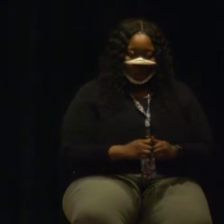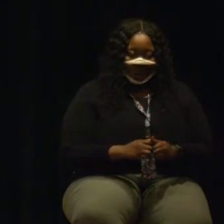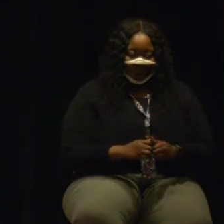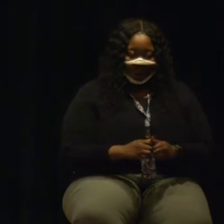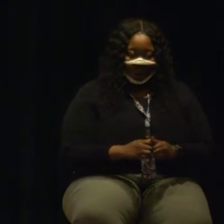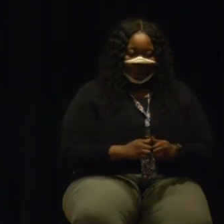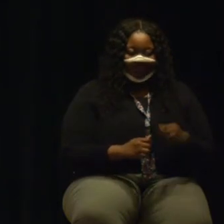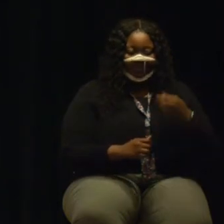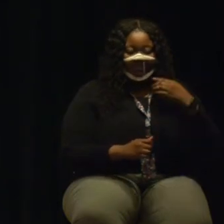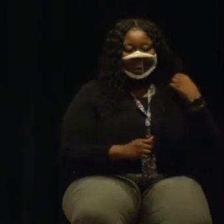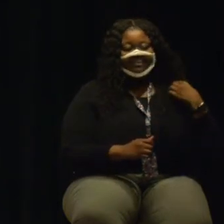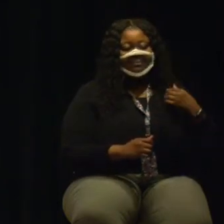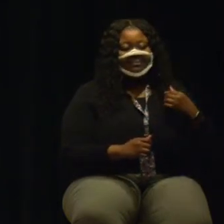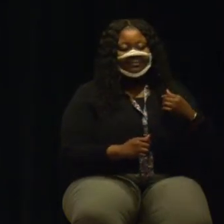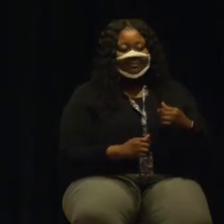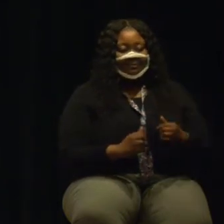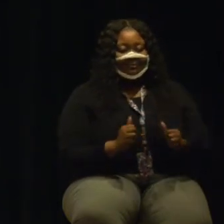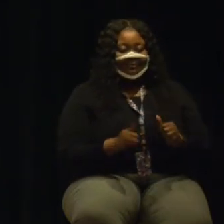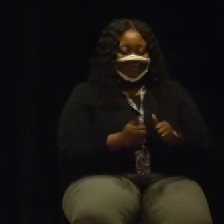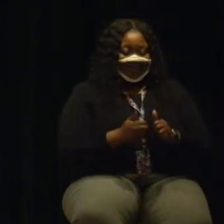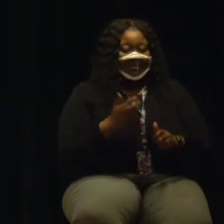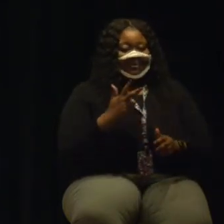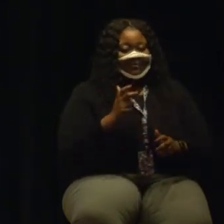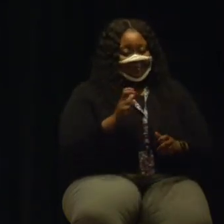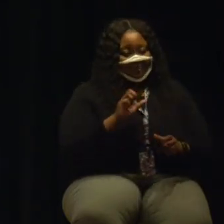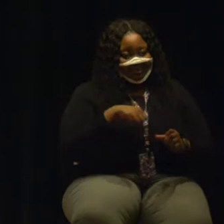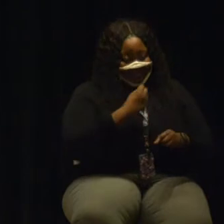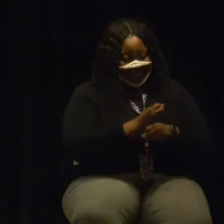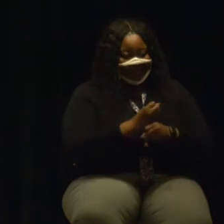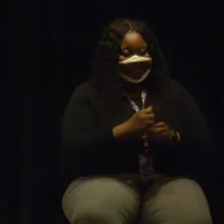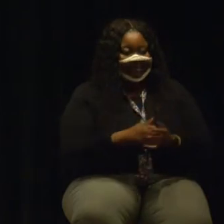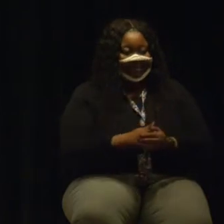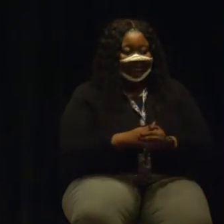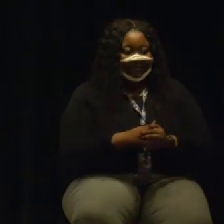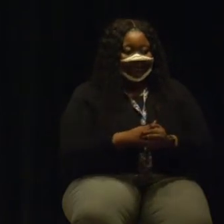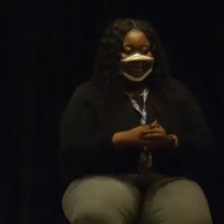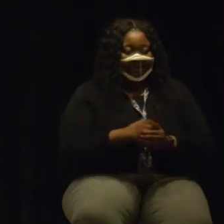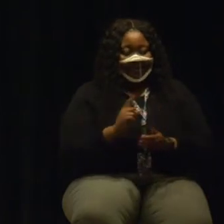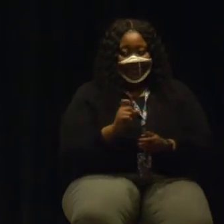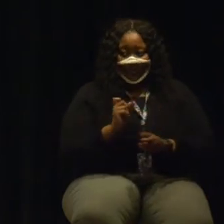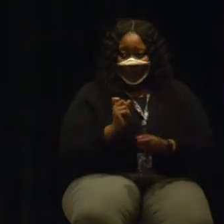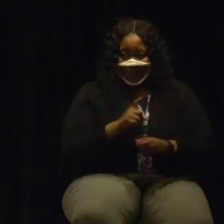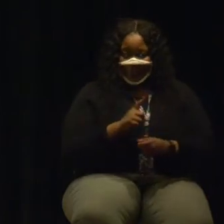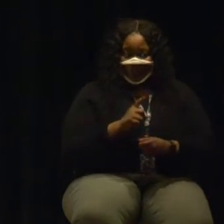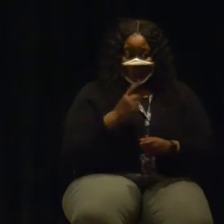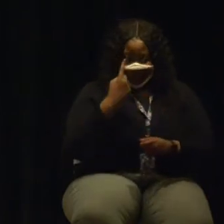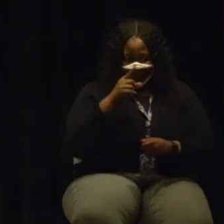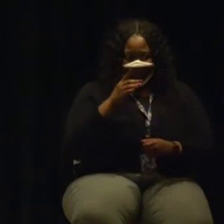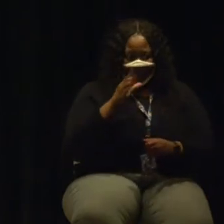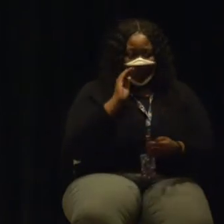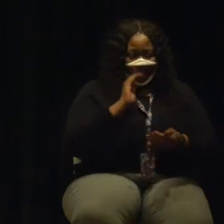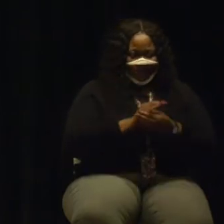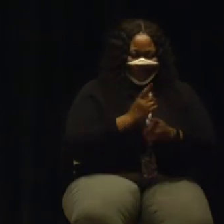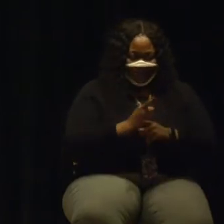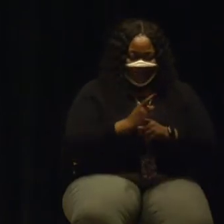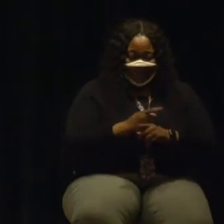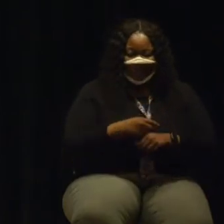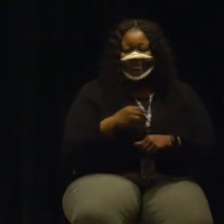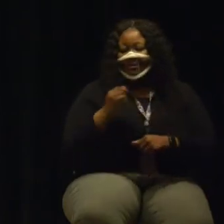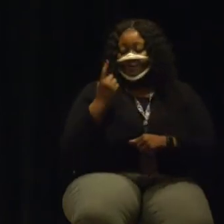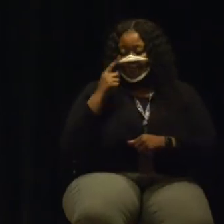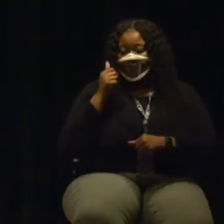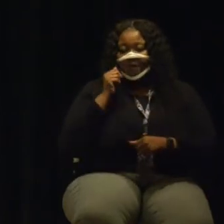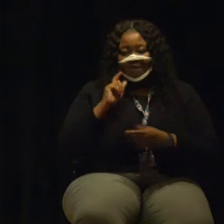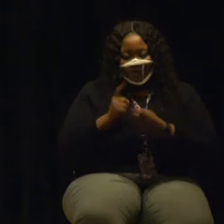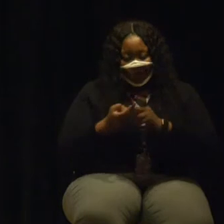3 years. They got him for his wife, right? They got him for one of his girlfriends. So Jack Johnson got convicted of the